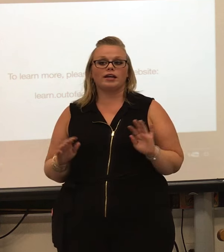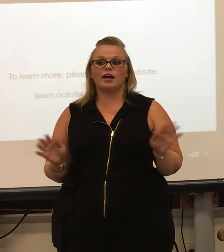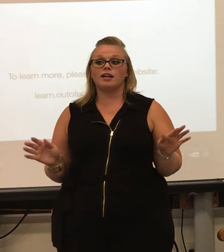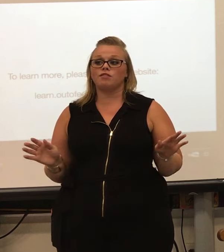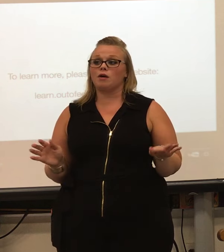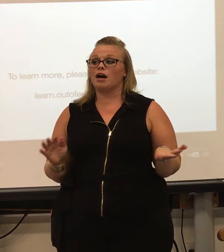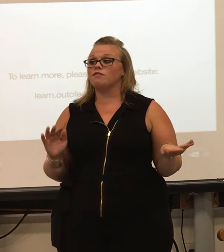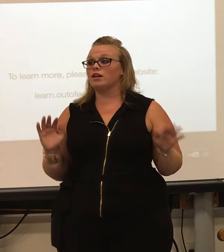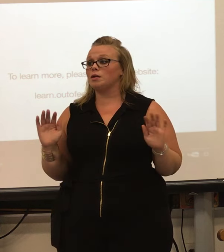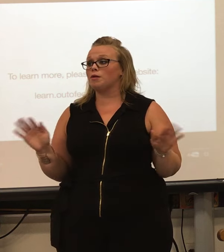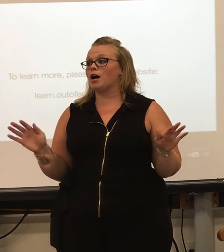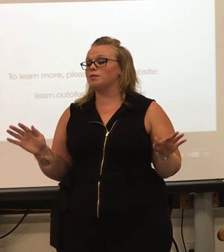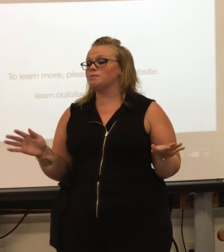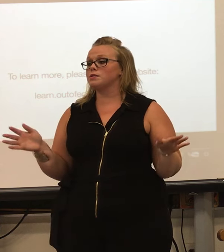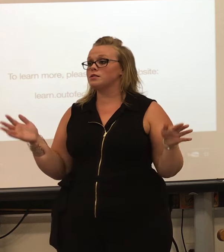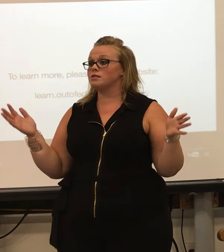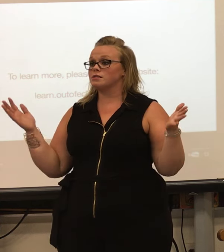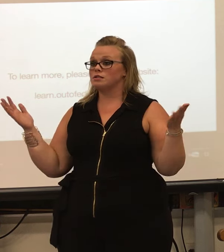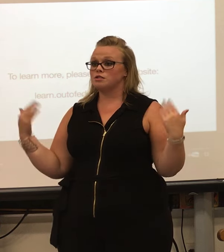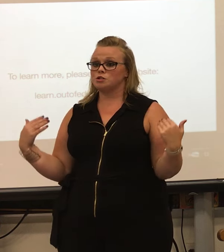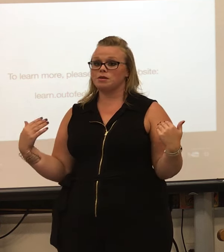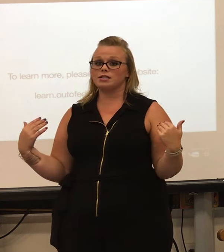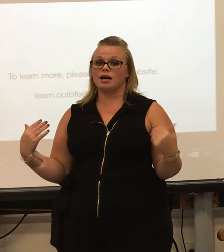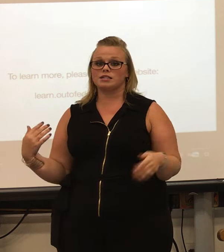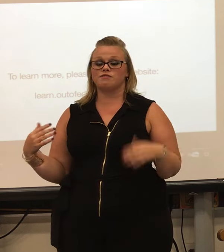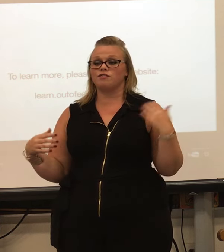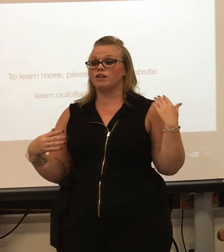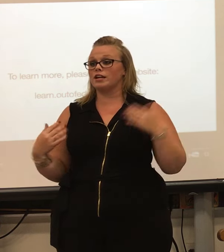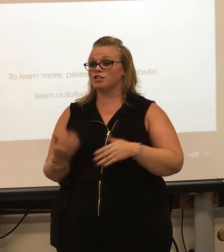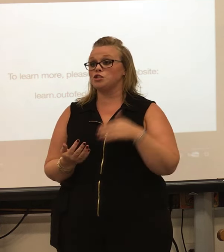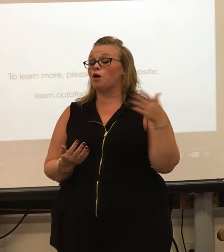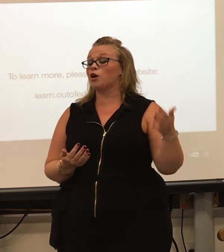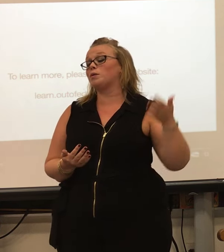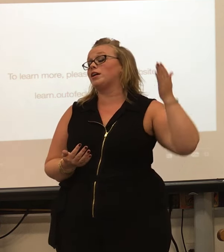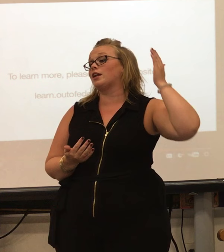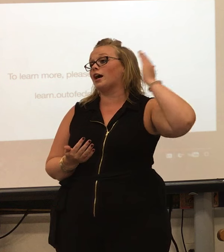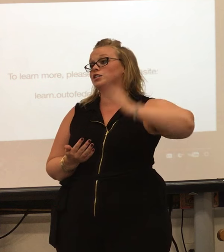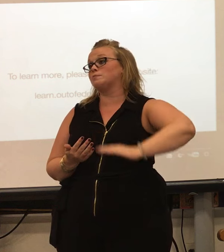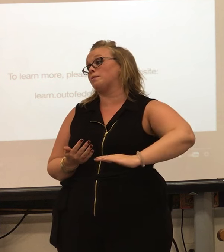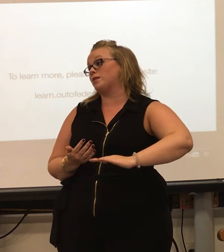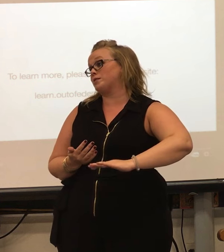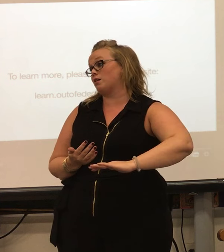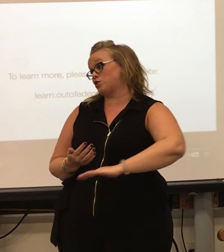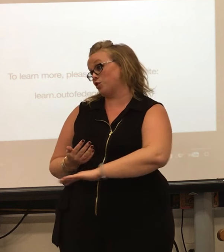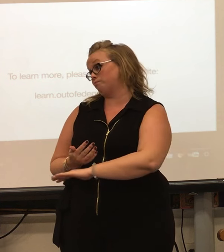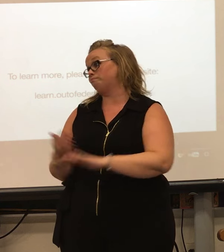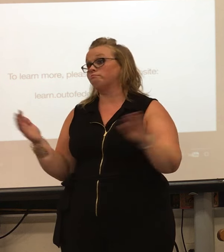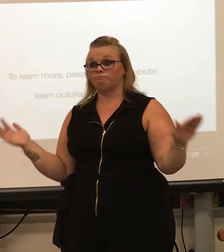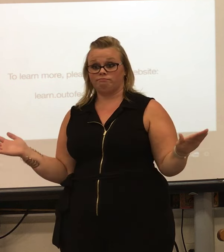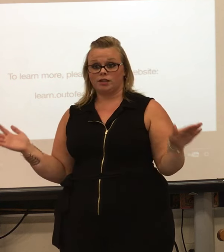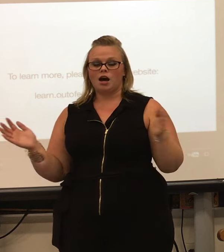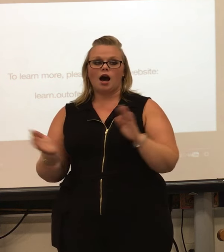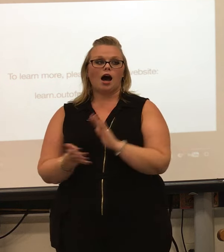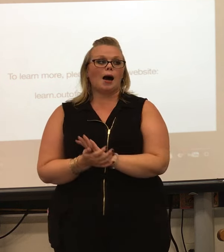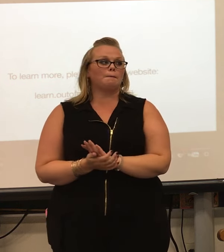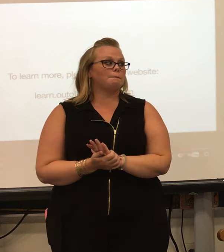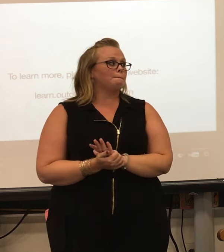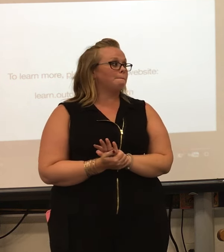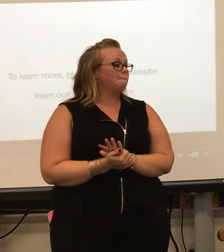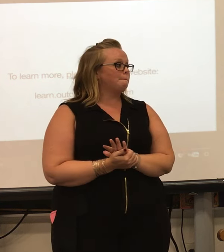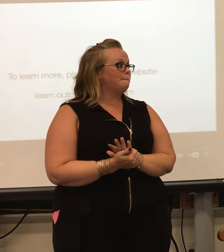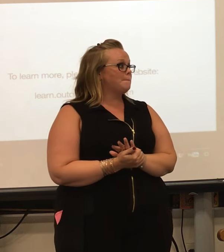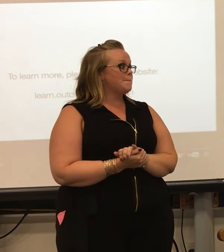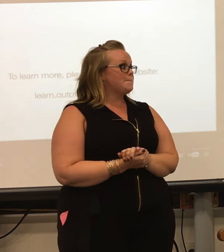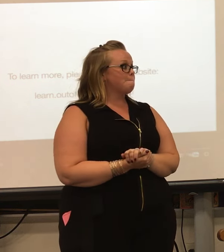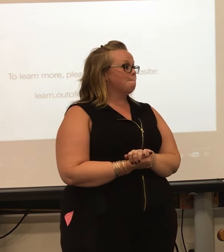So again, if you have any problems, shoot me a text. If you feel like it's too hard, we can actually bump them down too. Or if